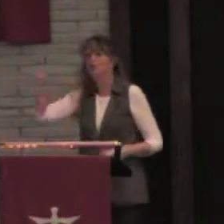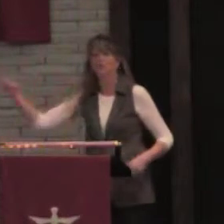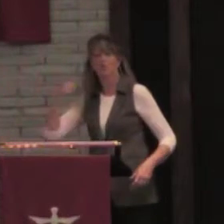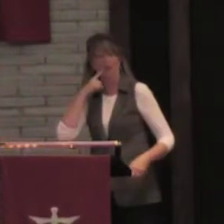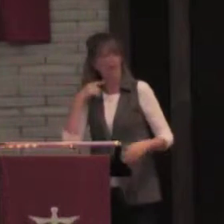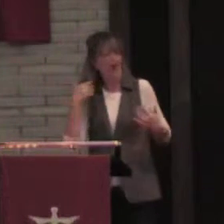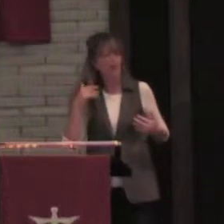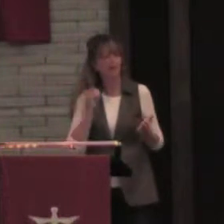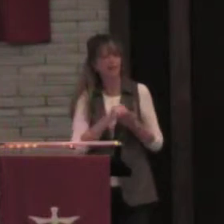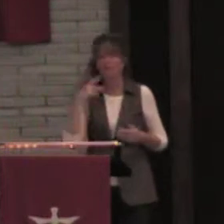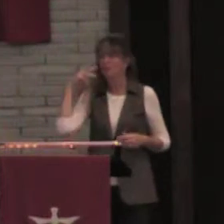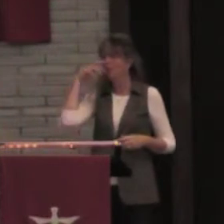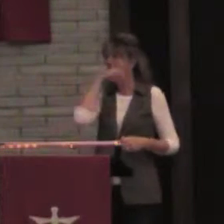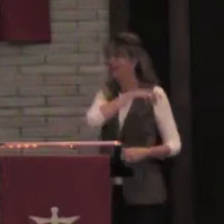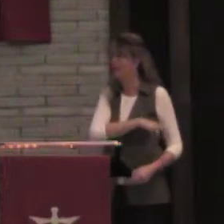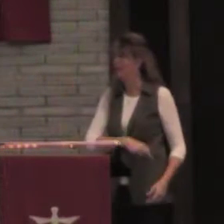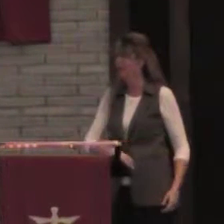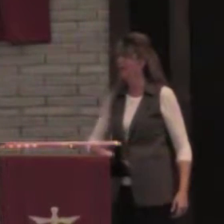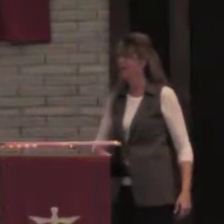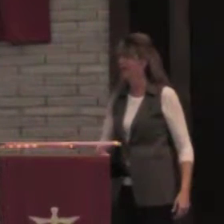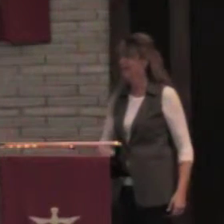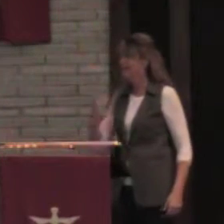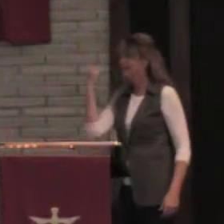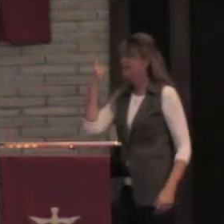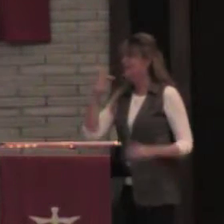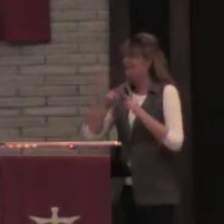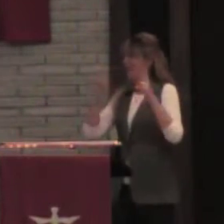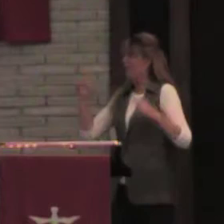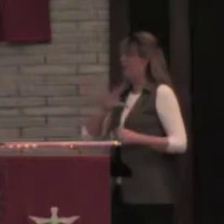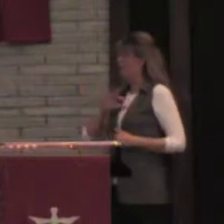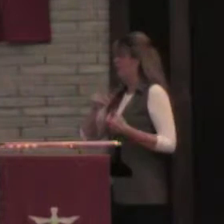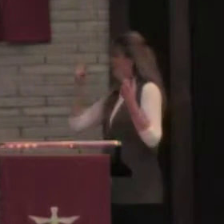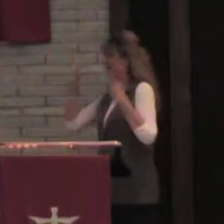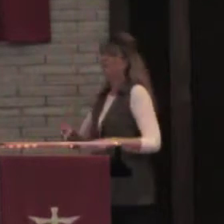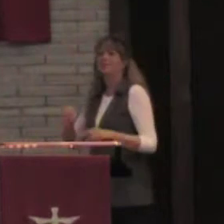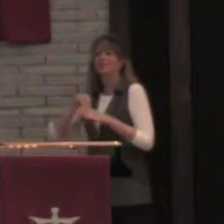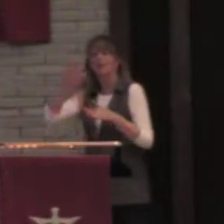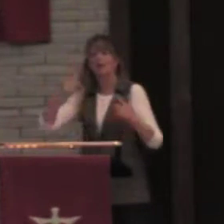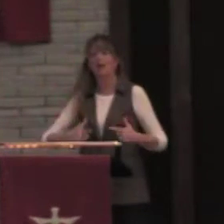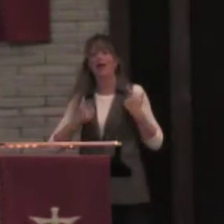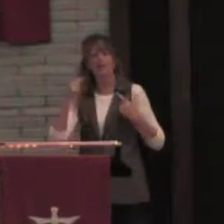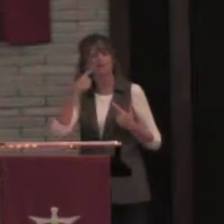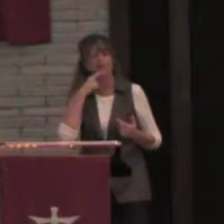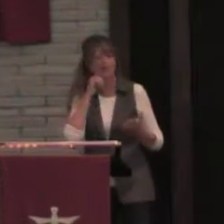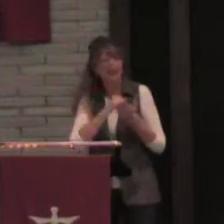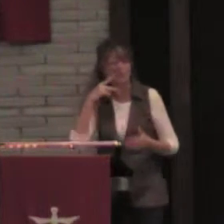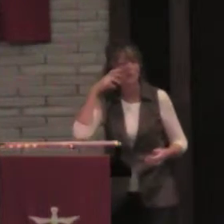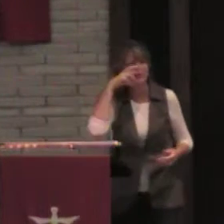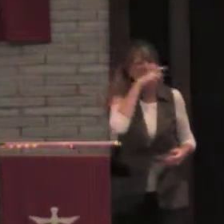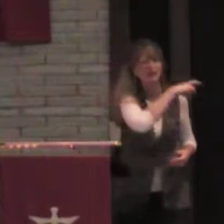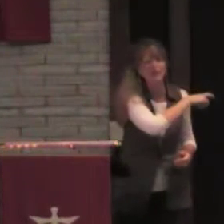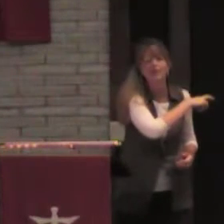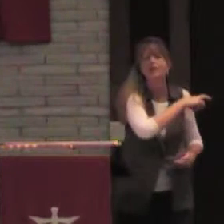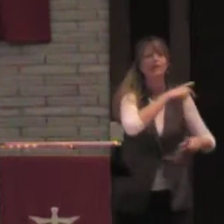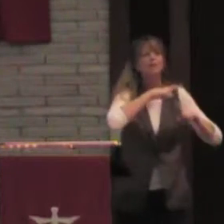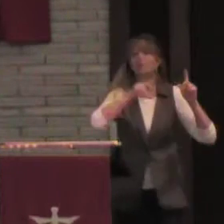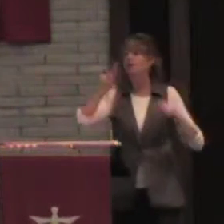So sometimes something happens to you and you think, wow, that's really weird. Something really cool happens in your life and you think, wow, that is so